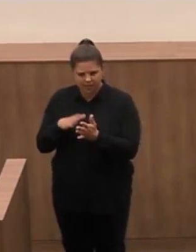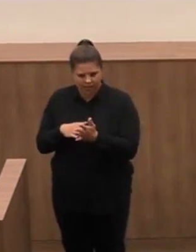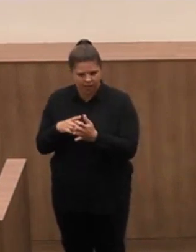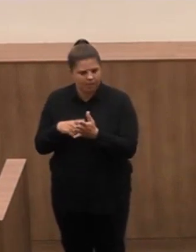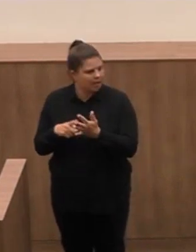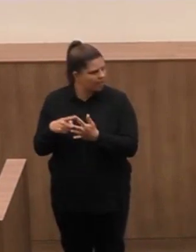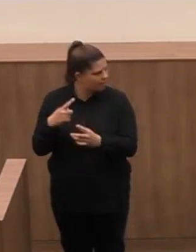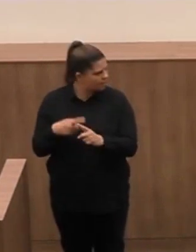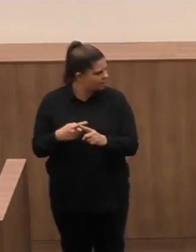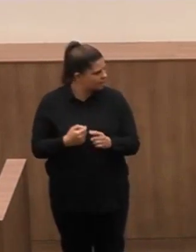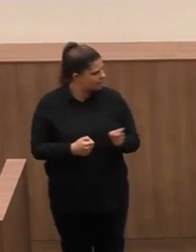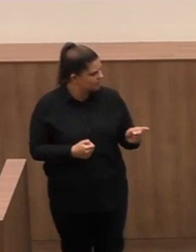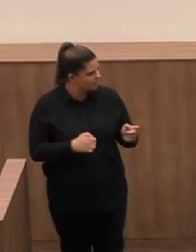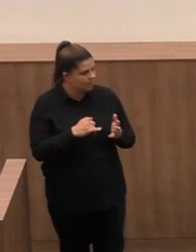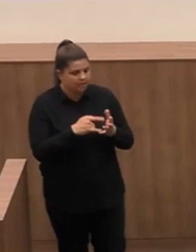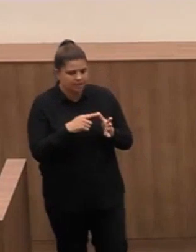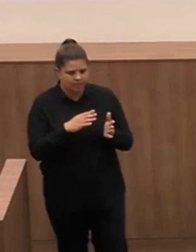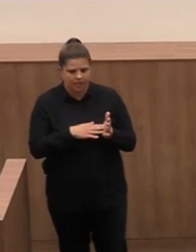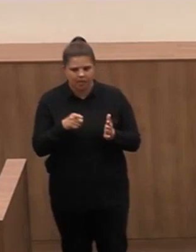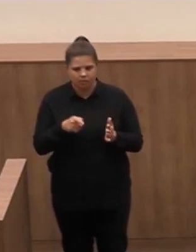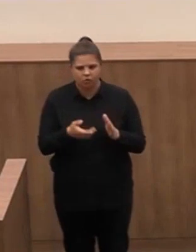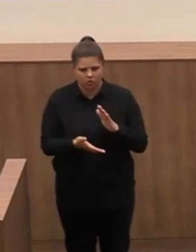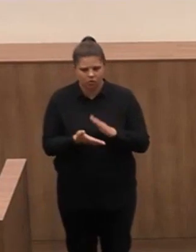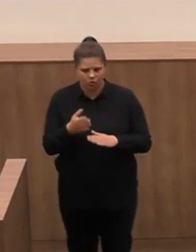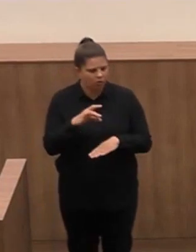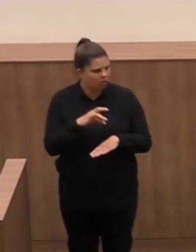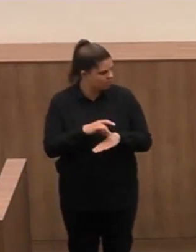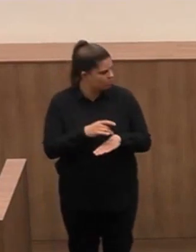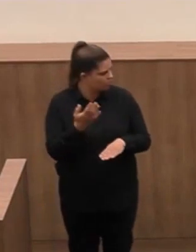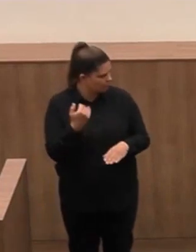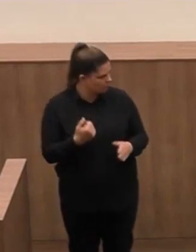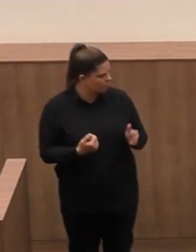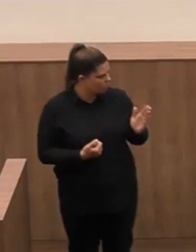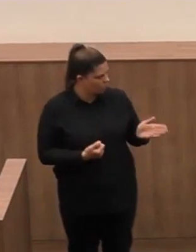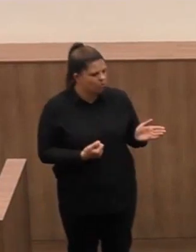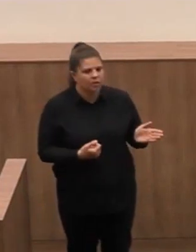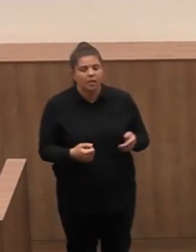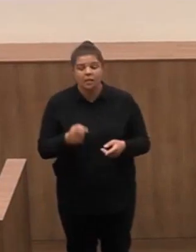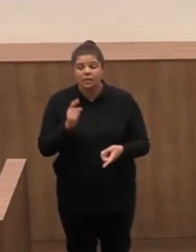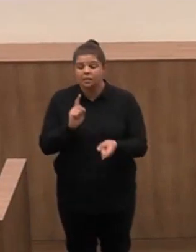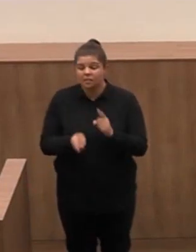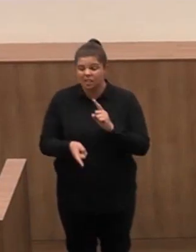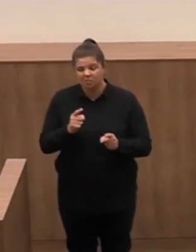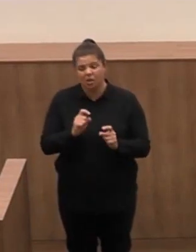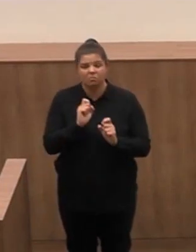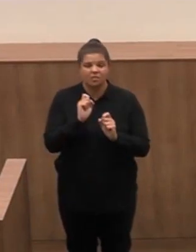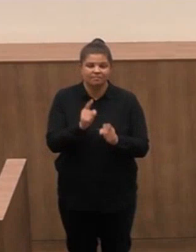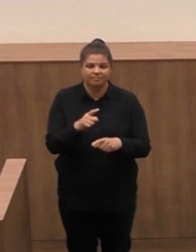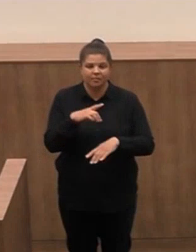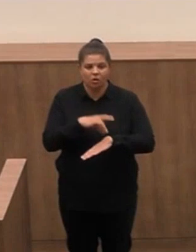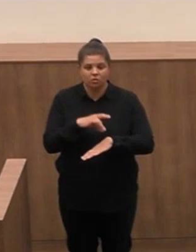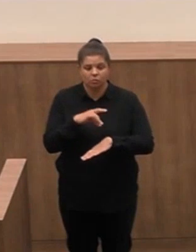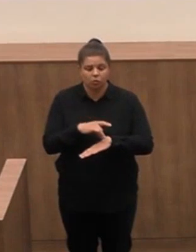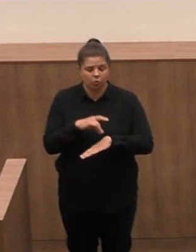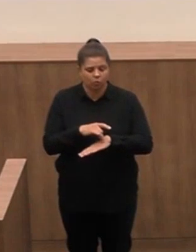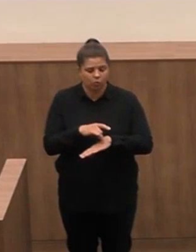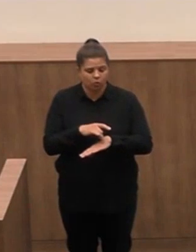Sam, when you've been to hospital before, and some of those times that you've been to